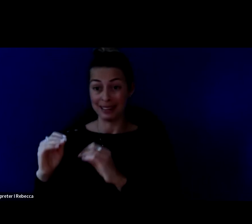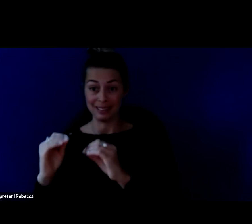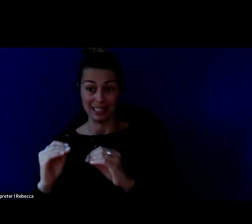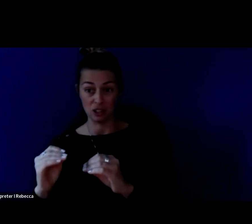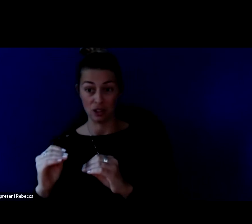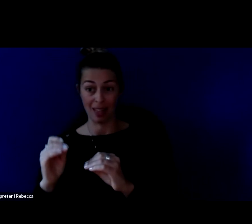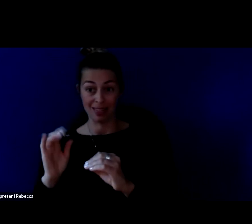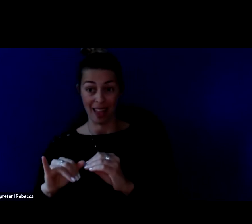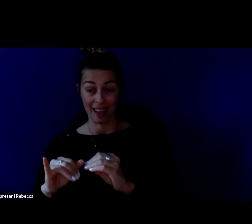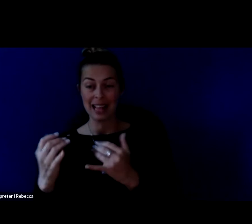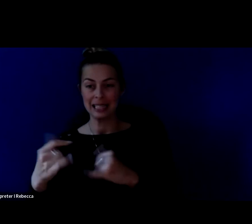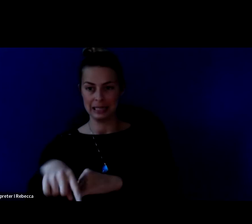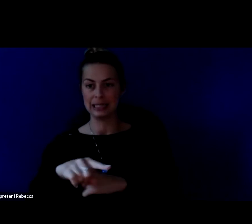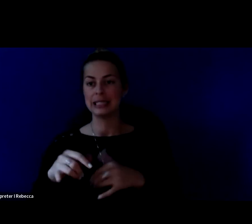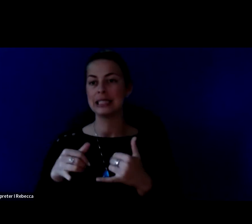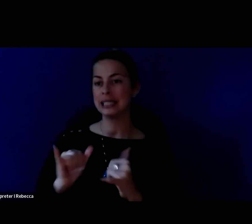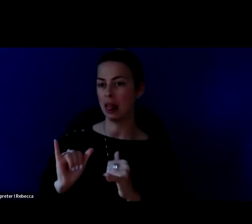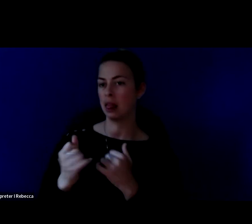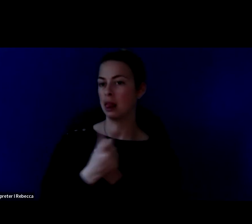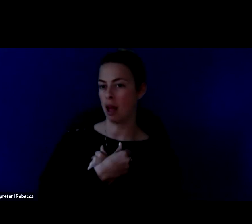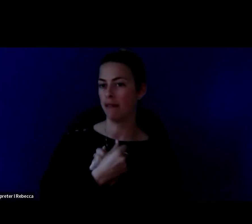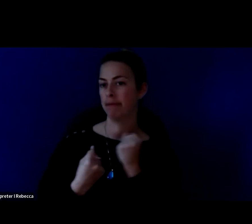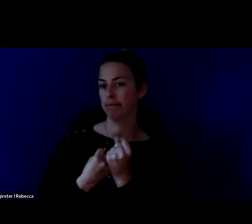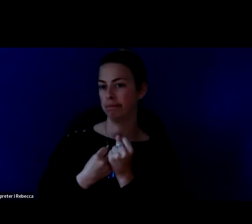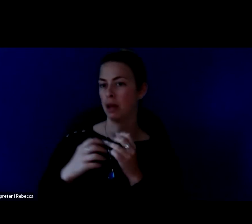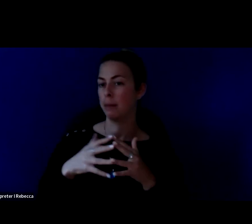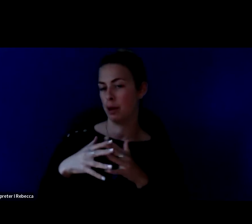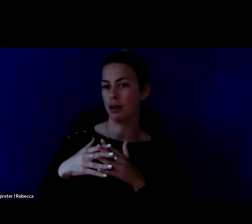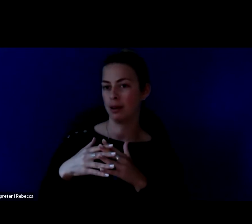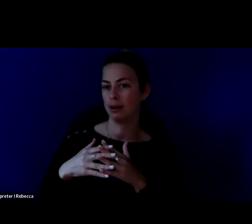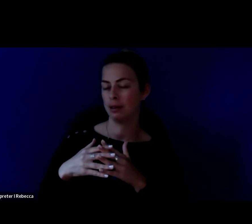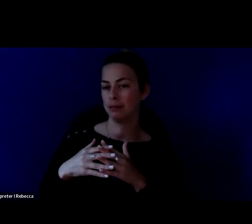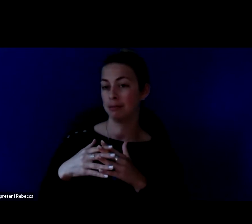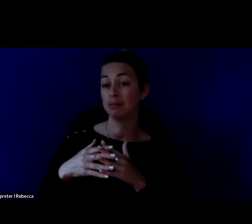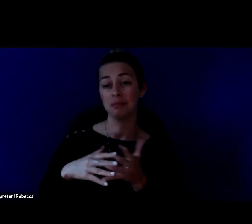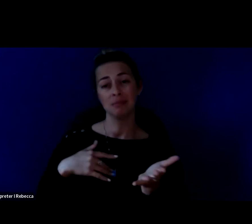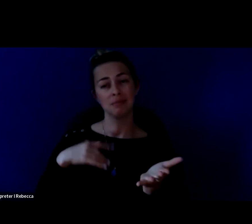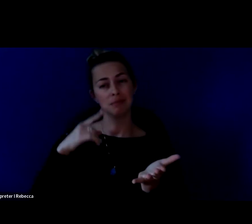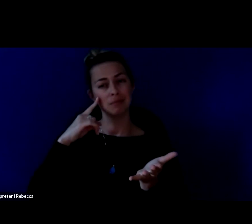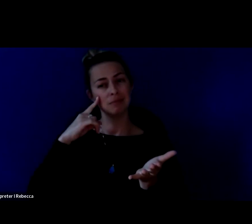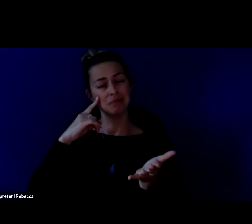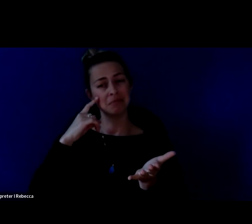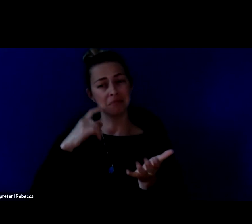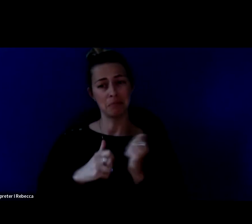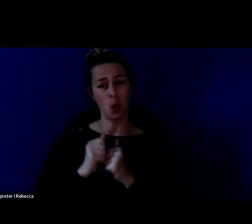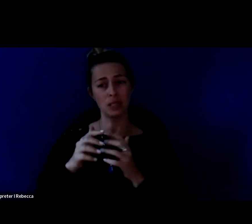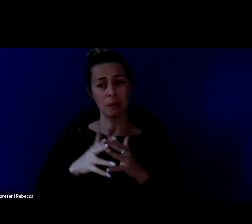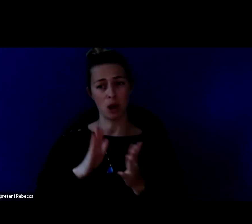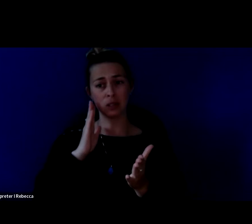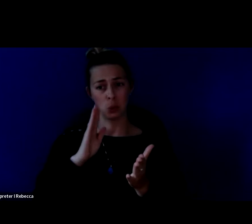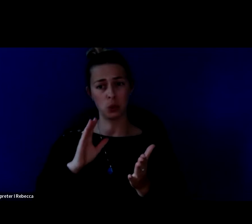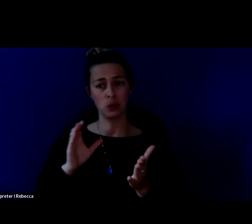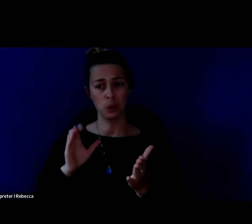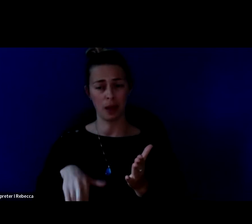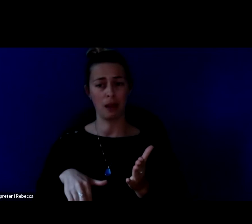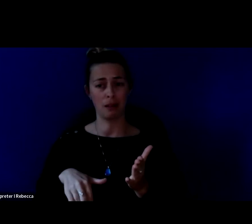America, right? I mean, African Americans have been doing it for hundreds of years, and I think most Americans can do it and would do it. So you don't